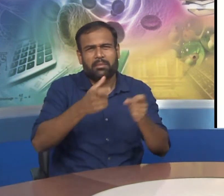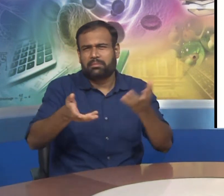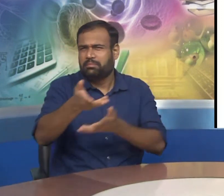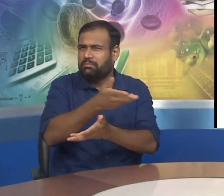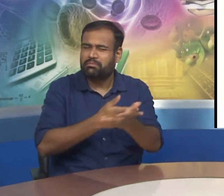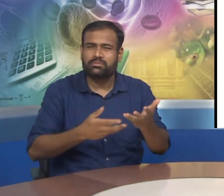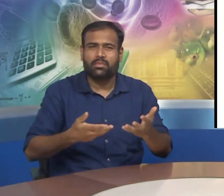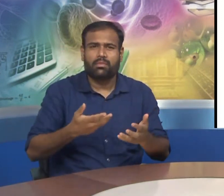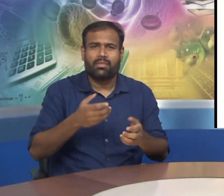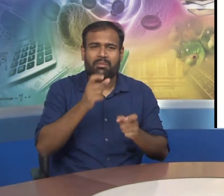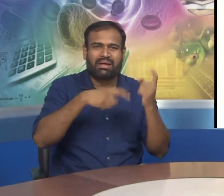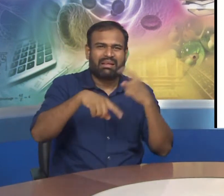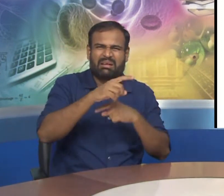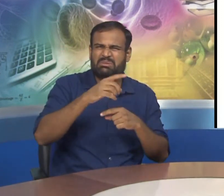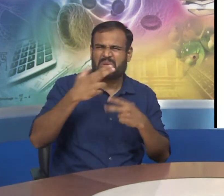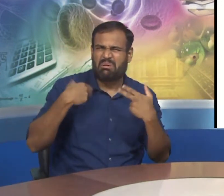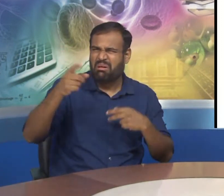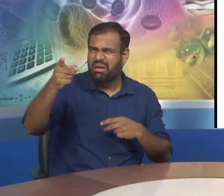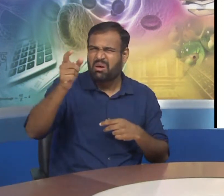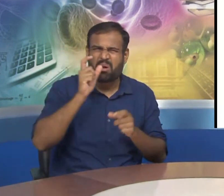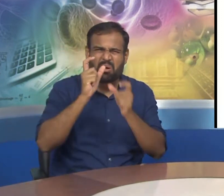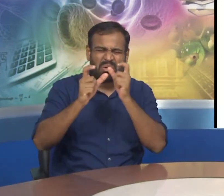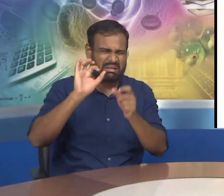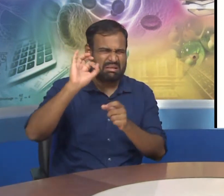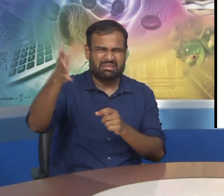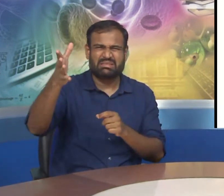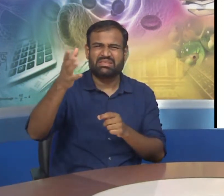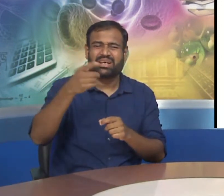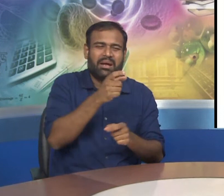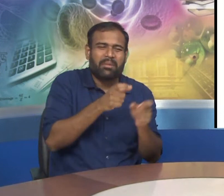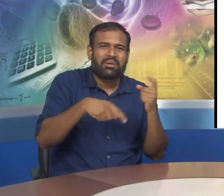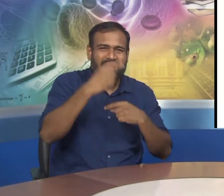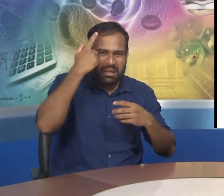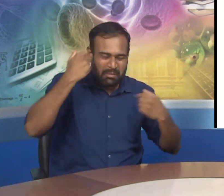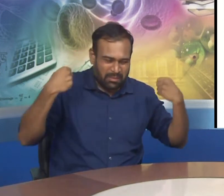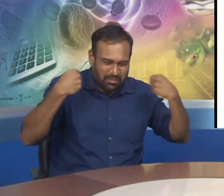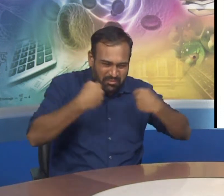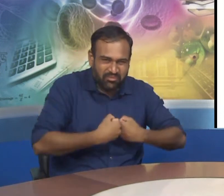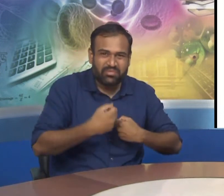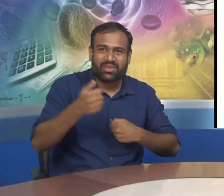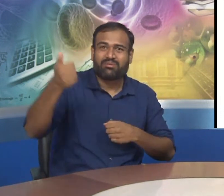contempt of the court.